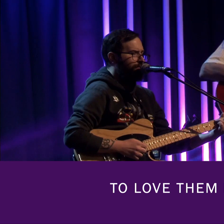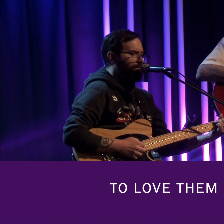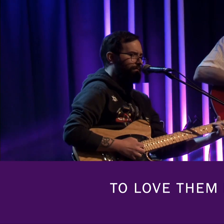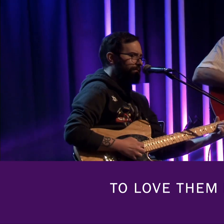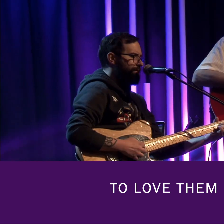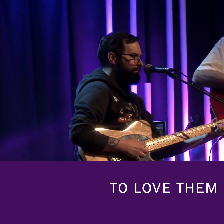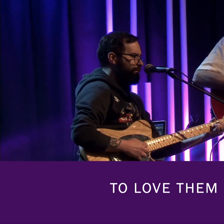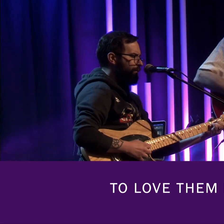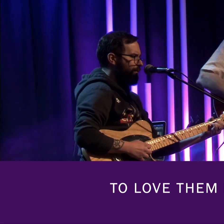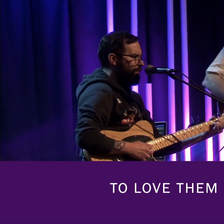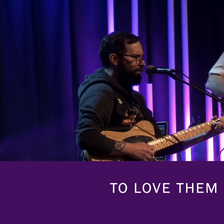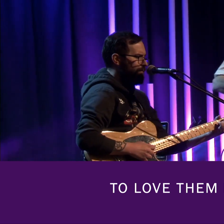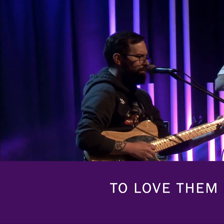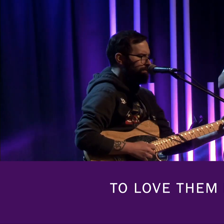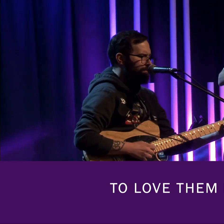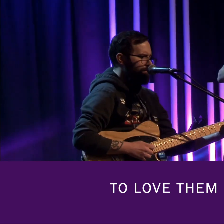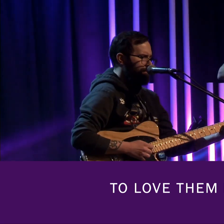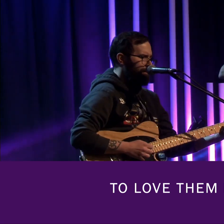love them